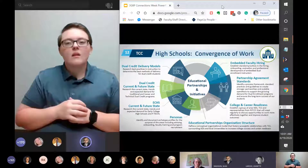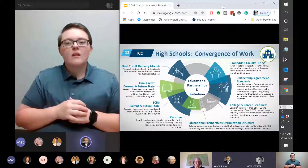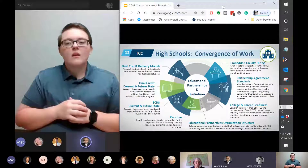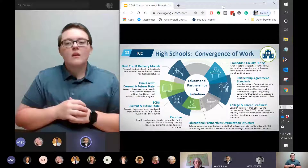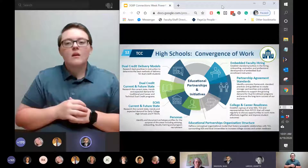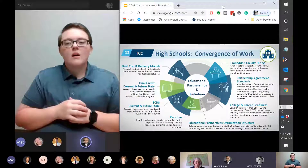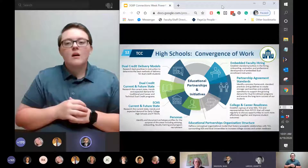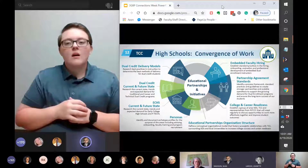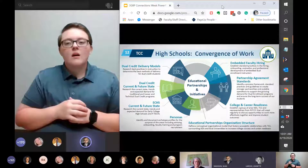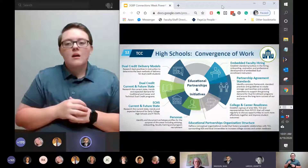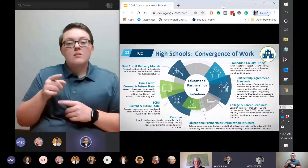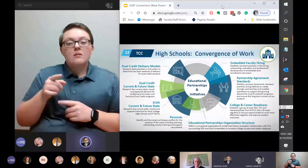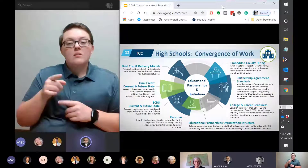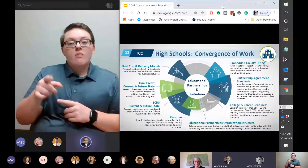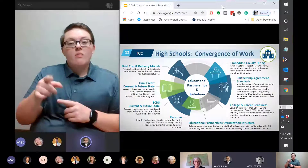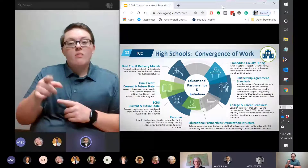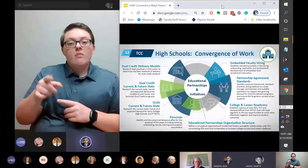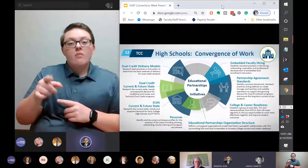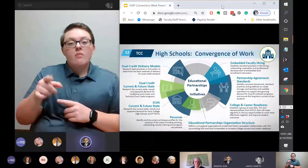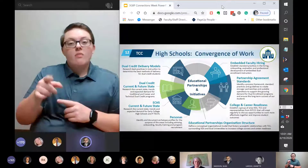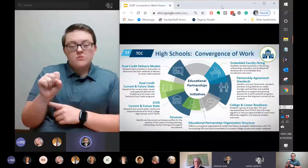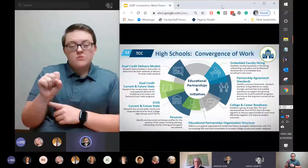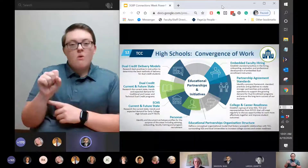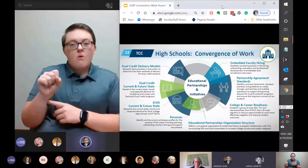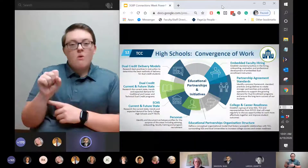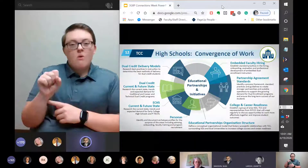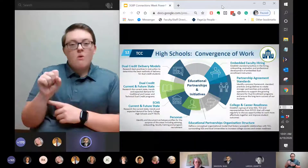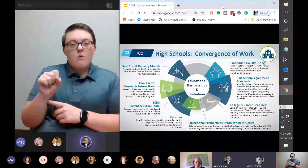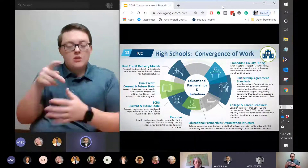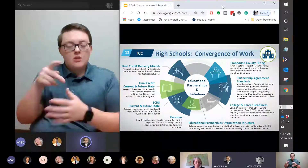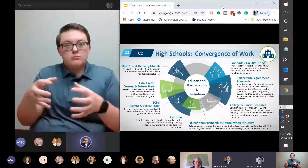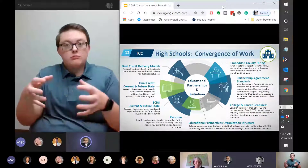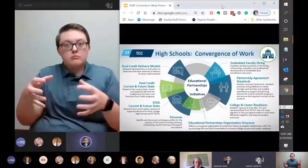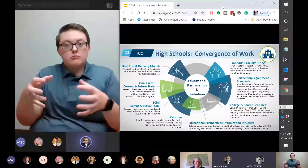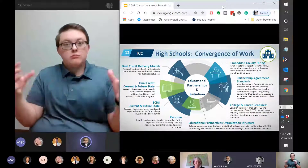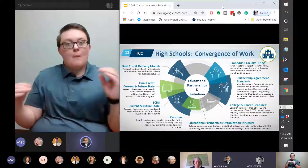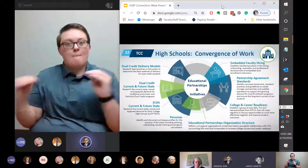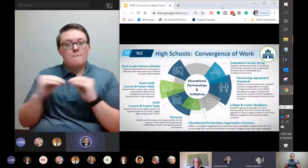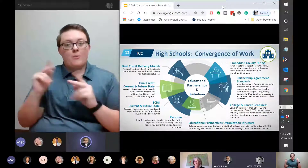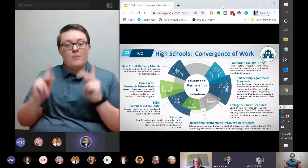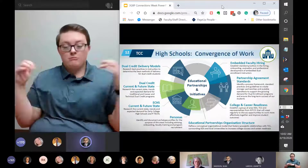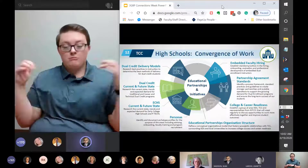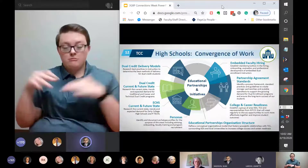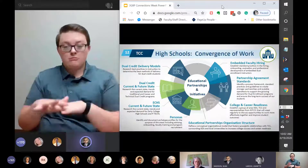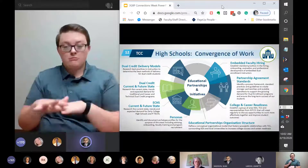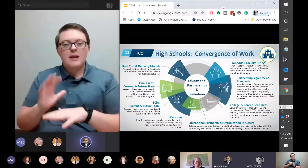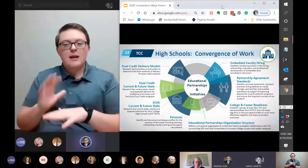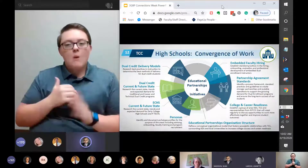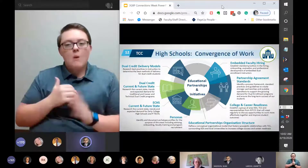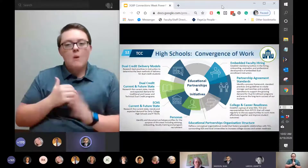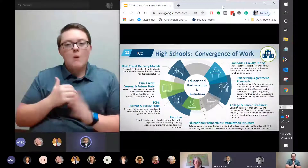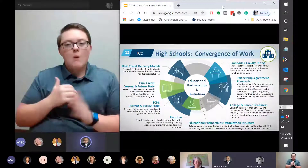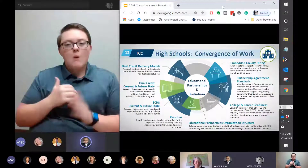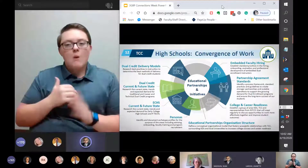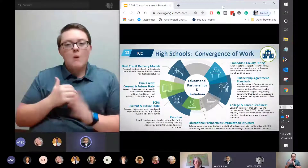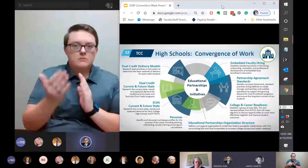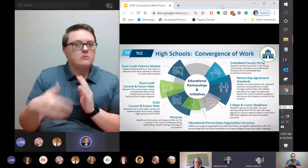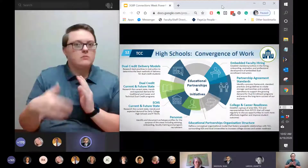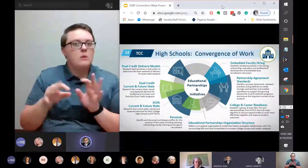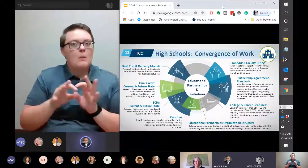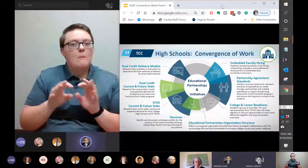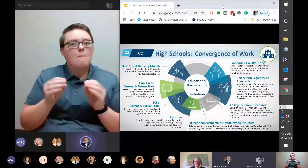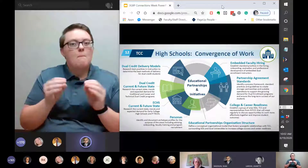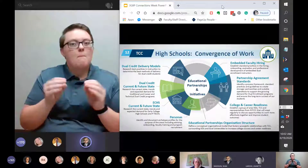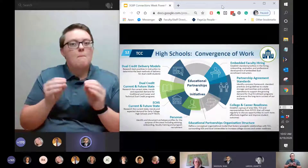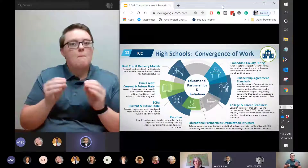As the high school population grows, our partnerships will become more critical. So by building stronger relationships, the